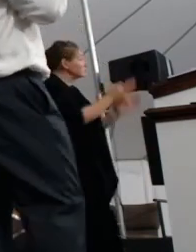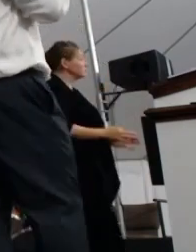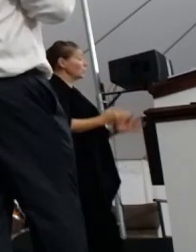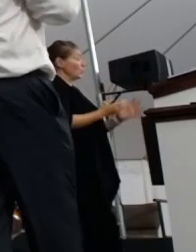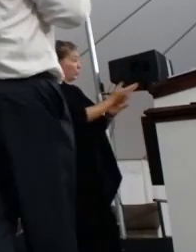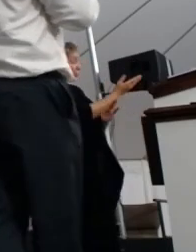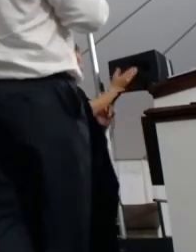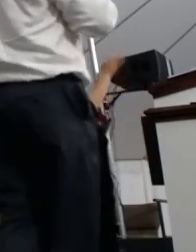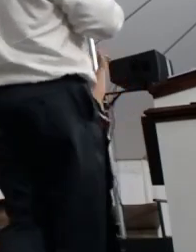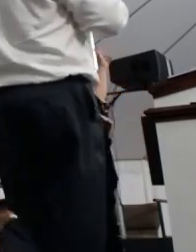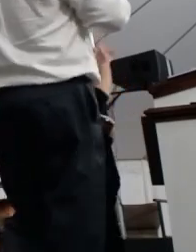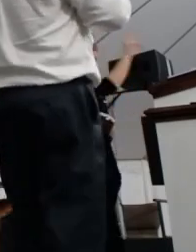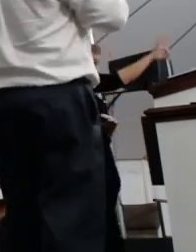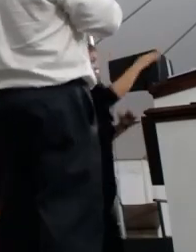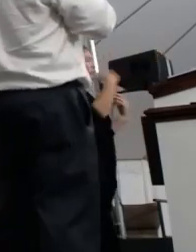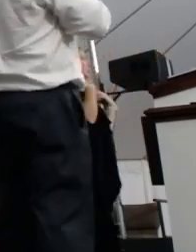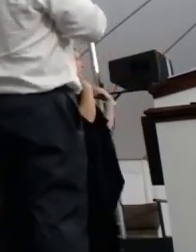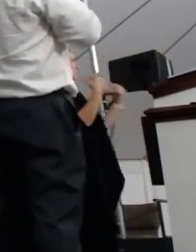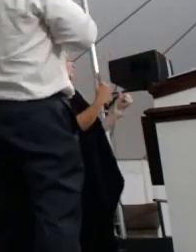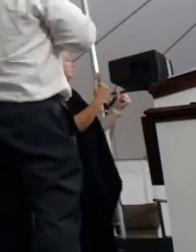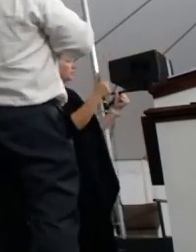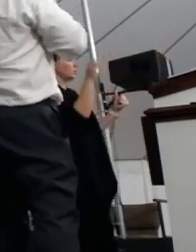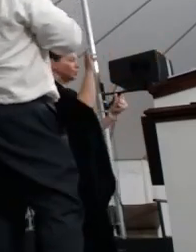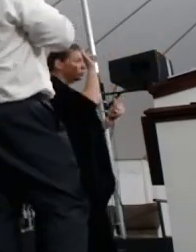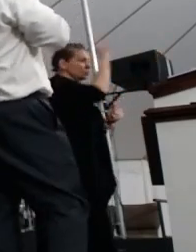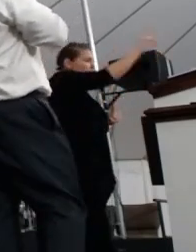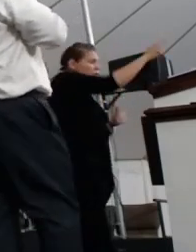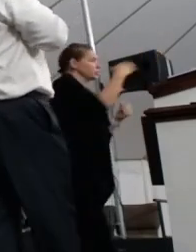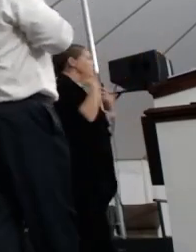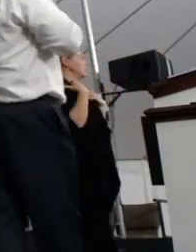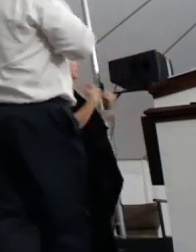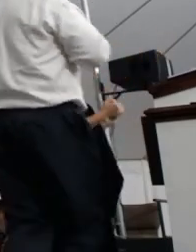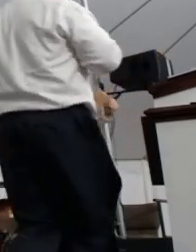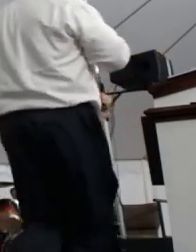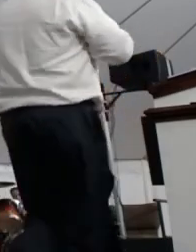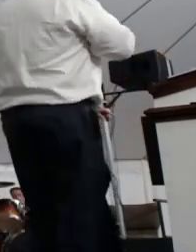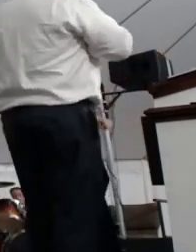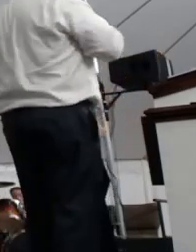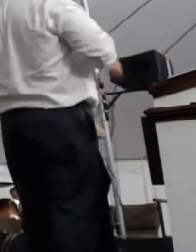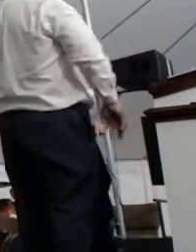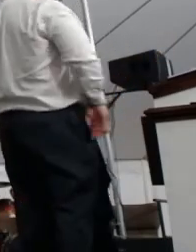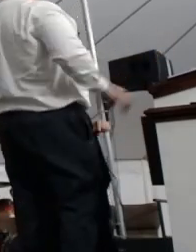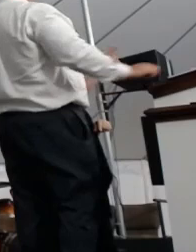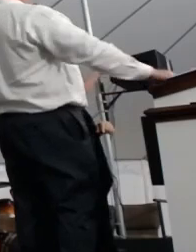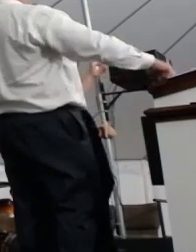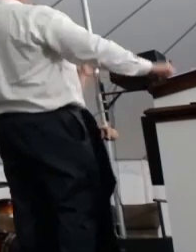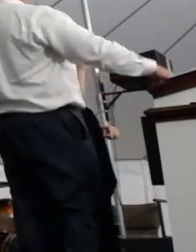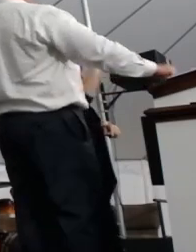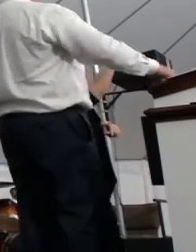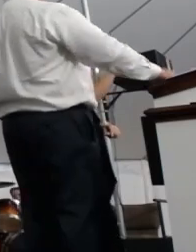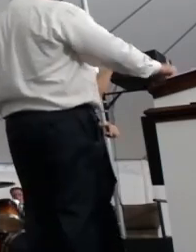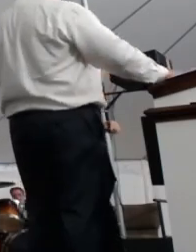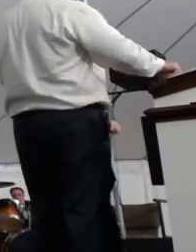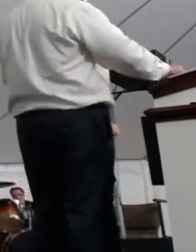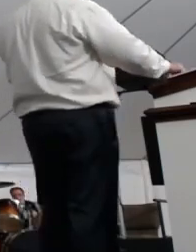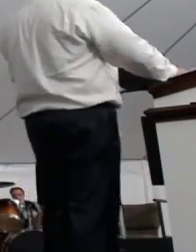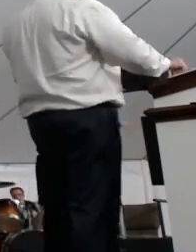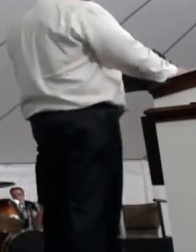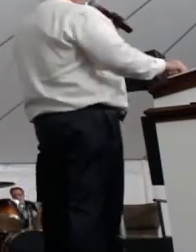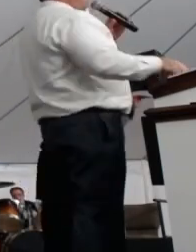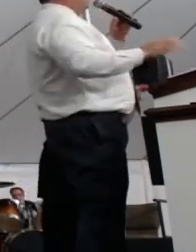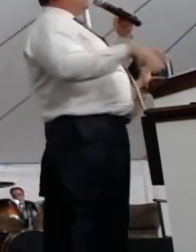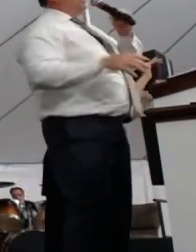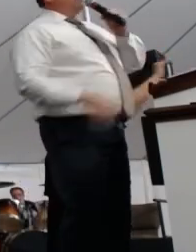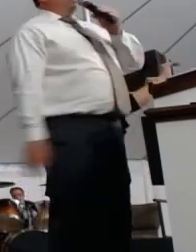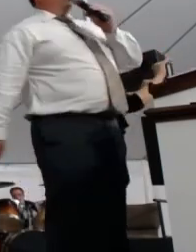He chose the preaching to begin. You see, what's happening is while I've been preaching, God's already been knocking on the doors of your heart.